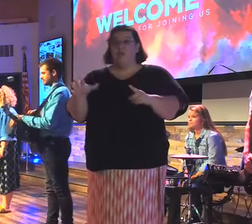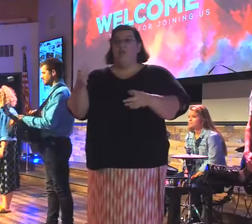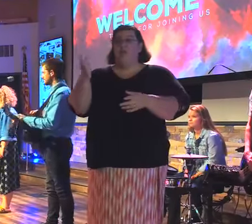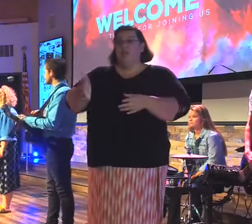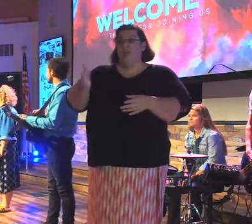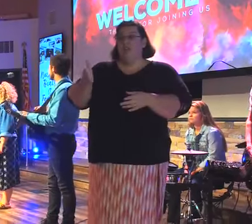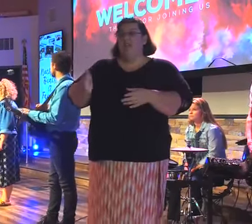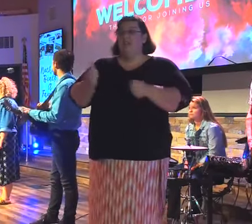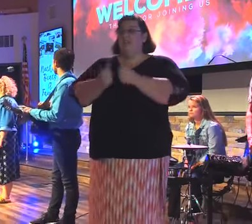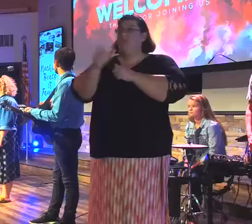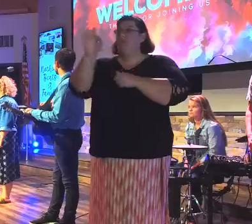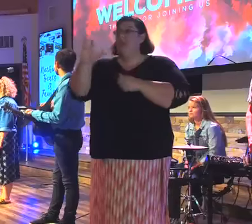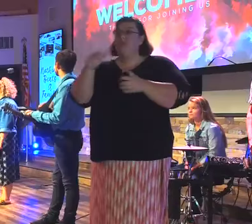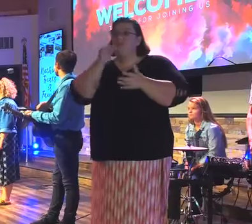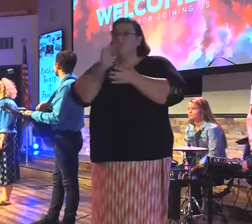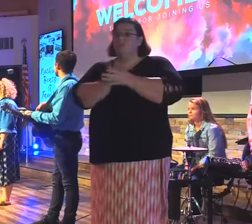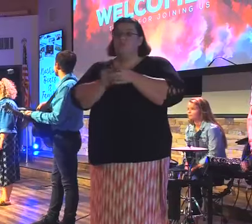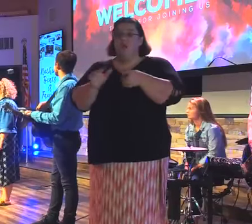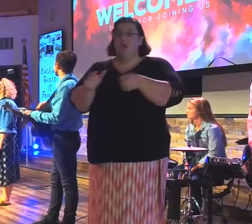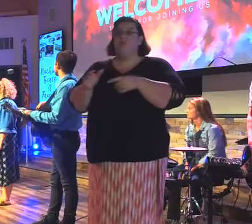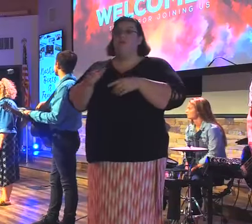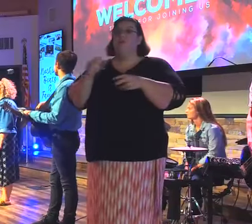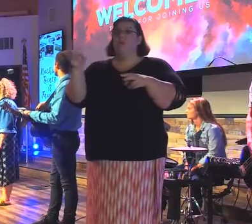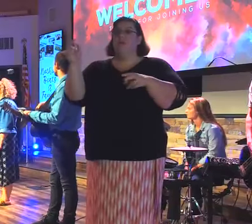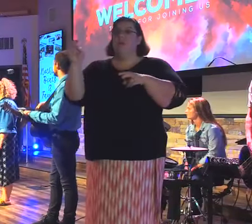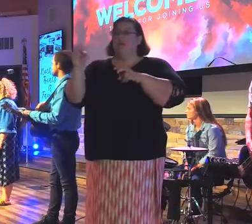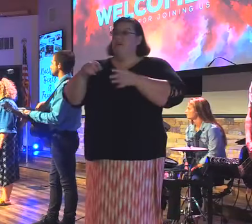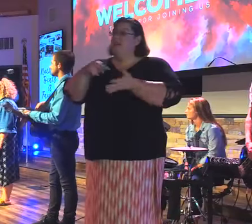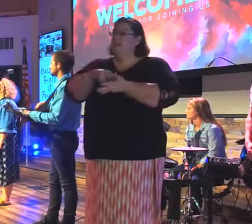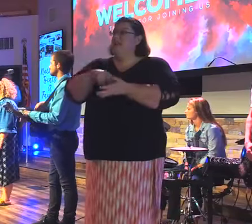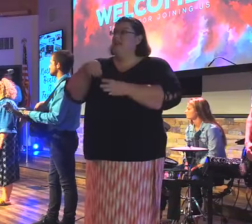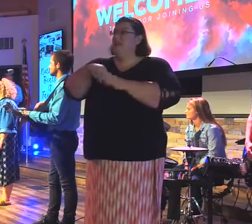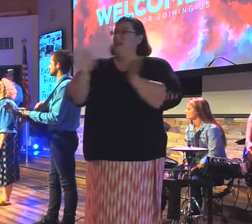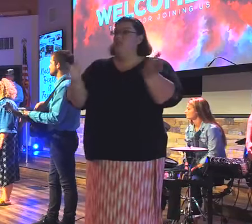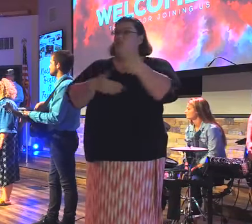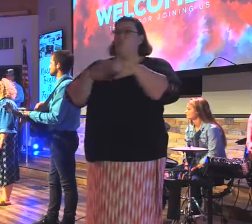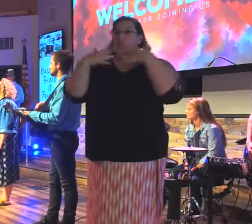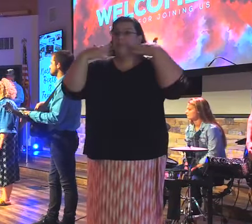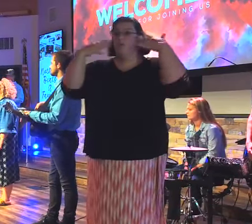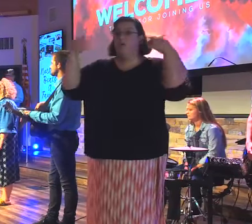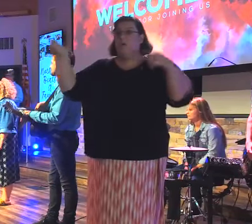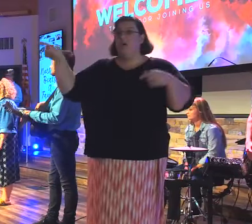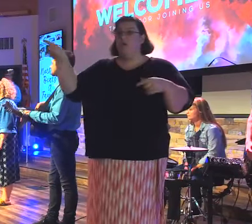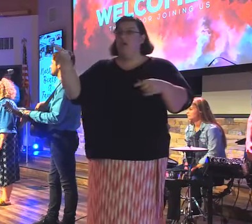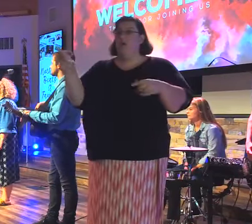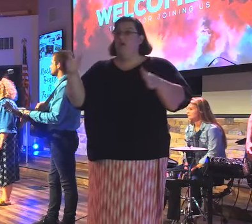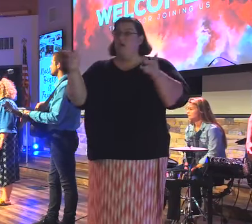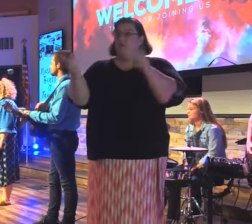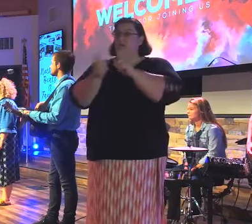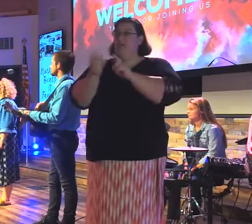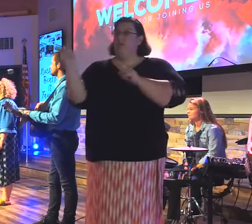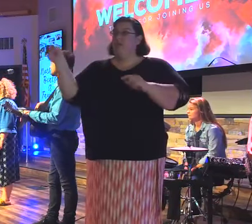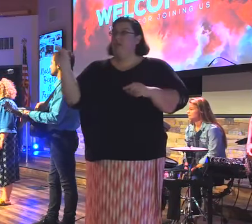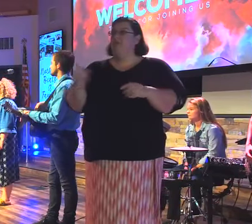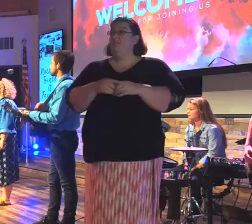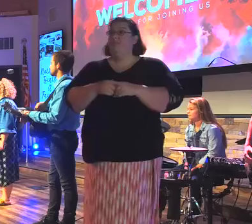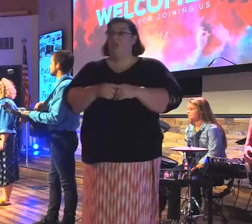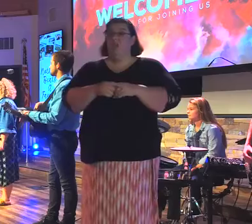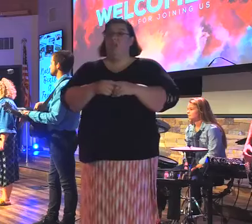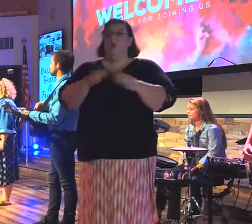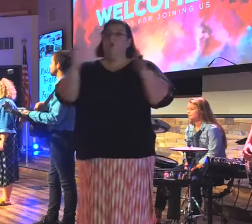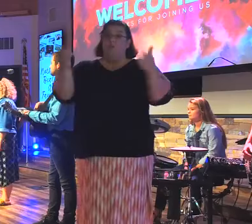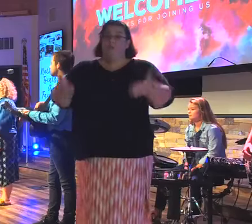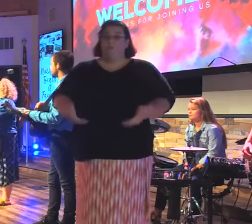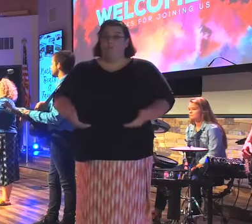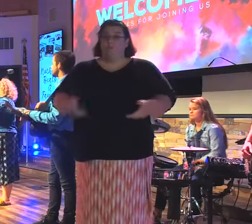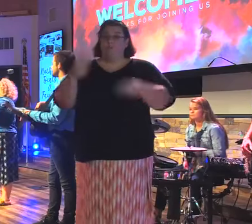there. He'll be in there with his wife, Miss Denise. And you can stop in right after the service, and they'll be happy to see you there. So, church family, aren't you glad to have